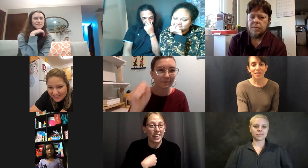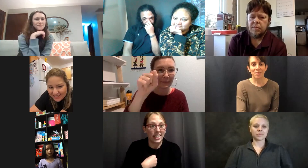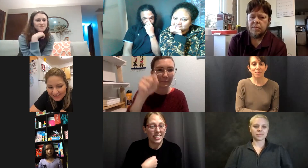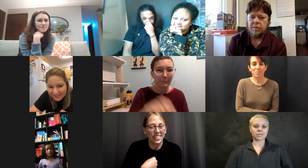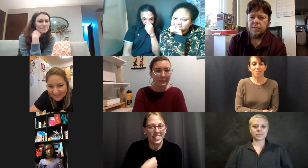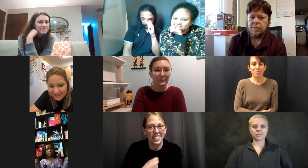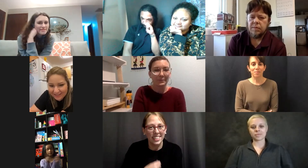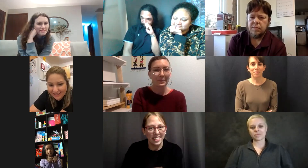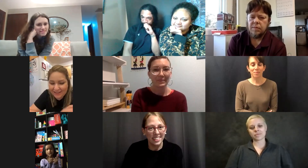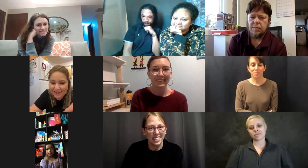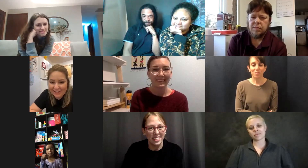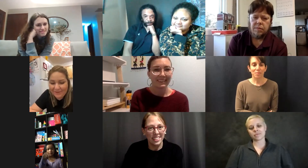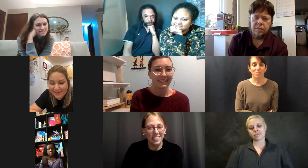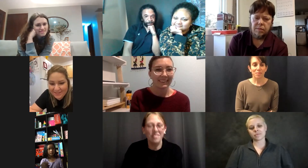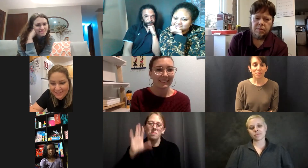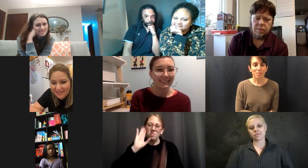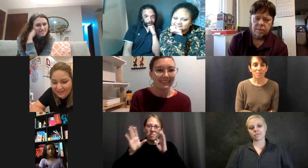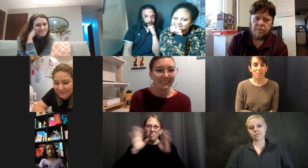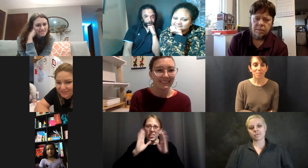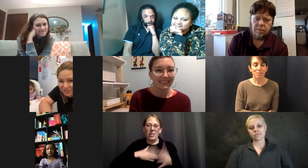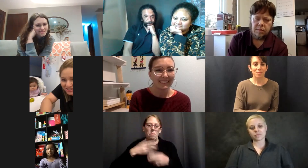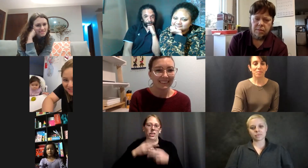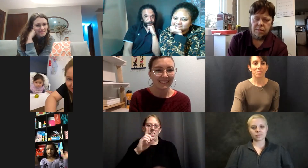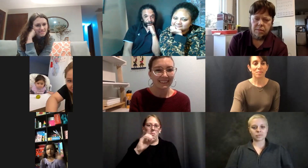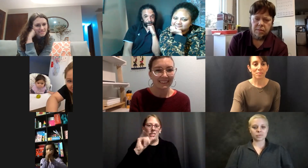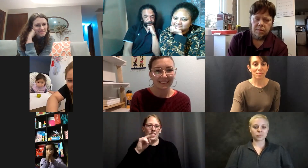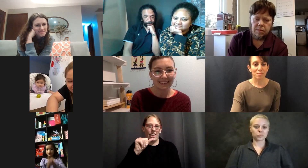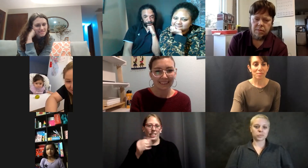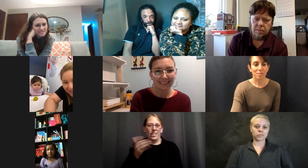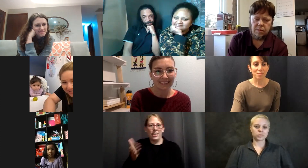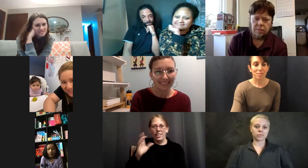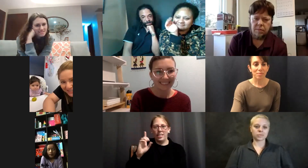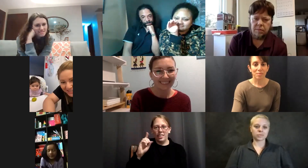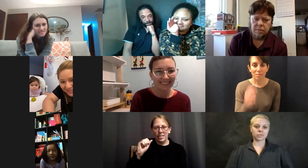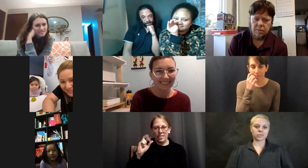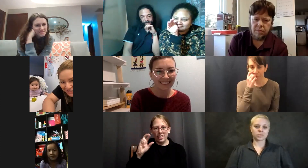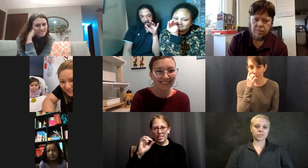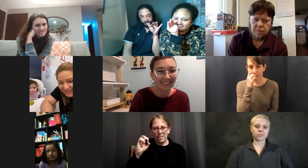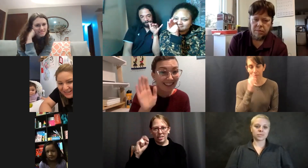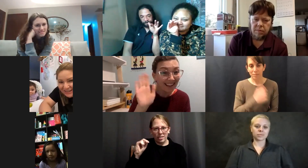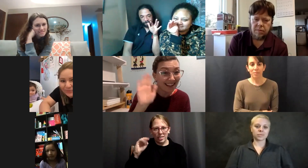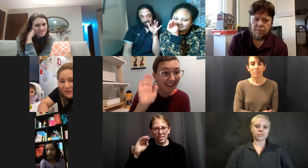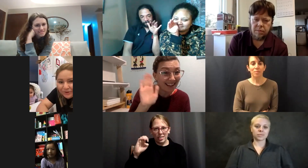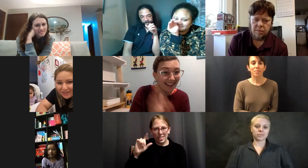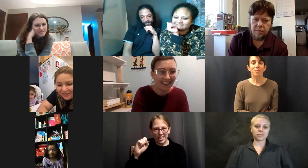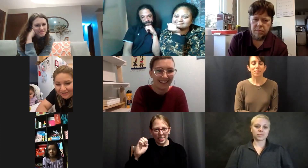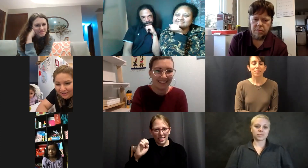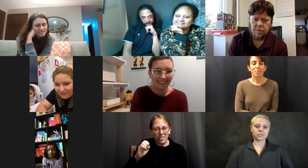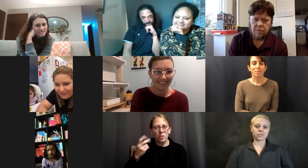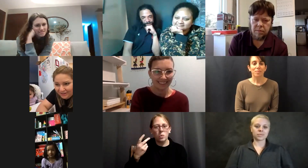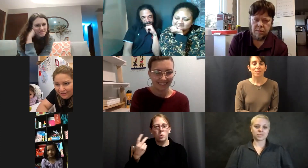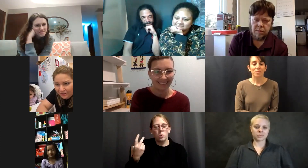Yeah, go ahead, Diana. Hi, my name is Diana and she's Darian Celeste. And we are